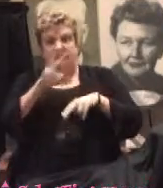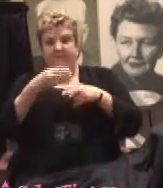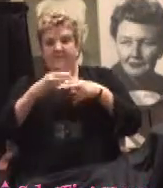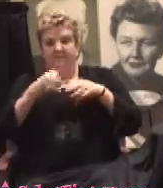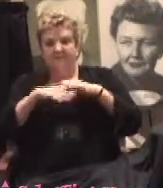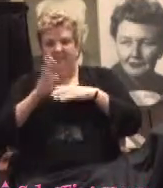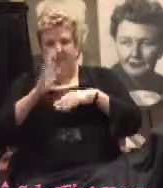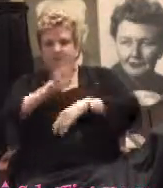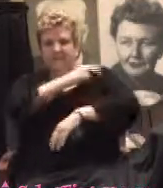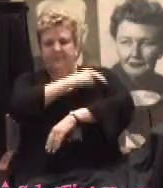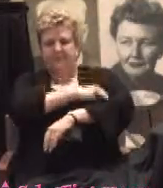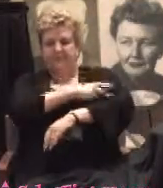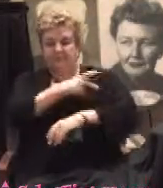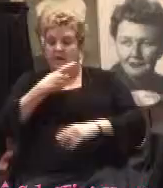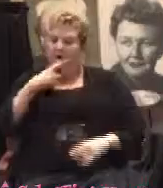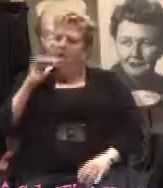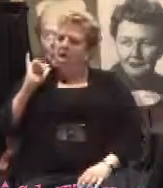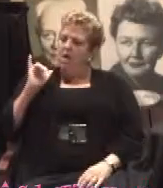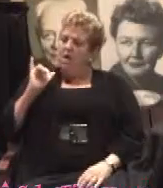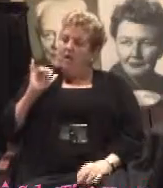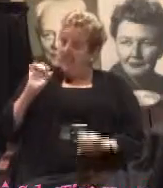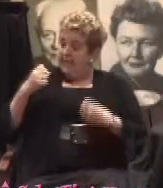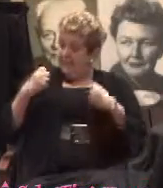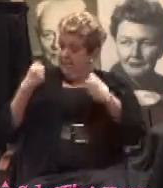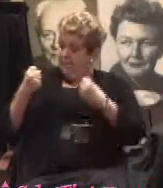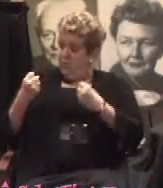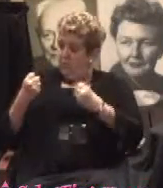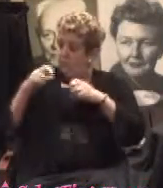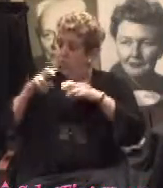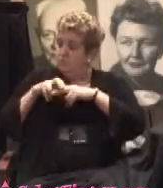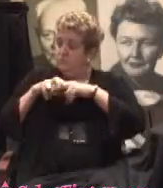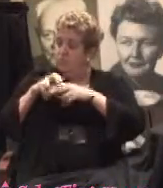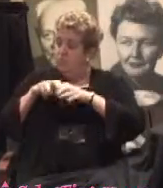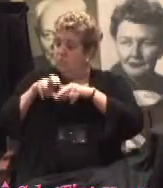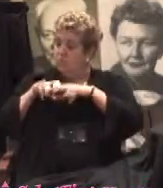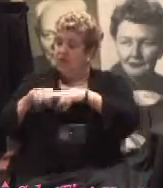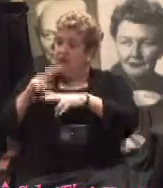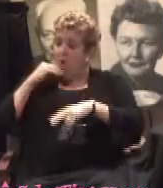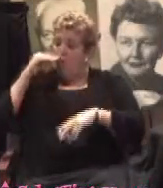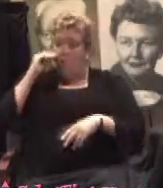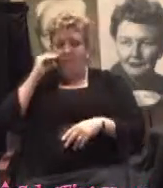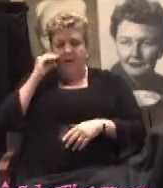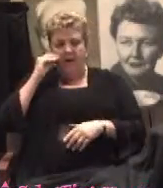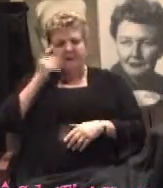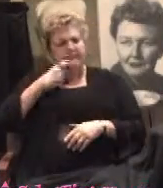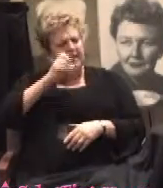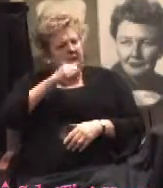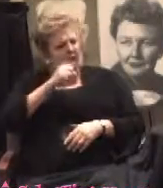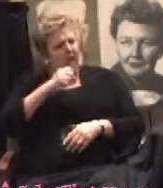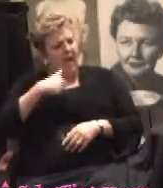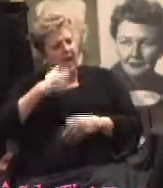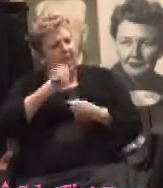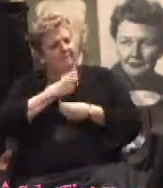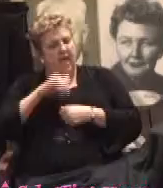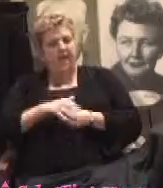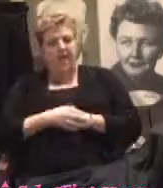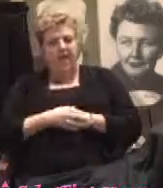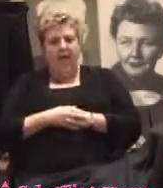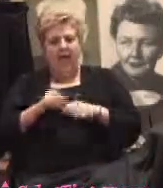said, he goes, "Well, can I give you a ride home?" And I said, "Yeah, I love that." And as he's walking towards his car, I'm walking slower. And